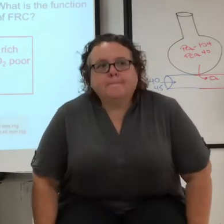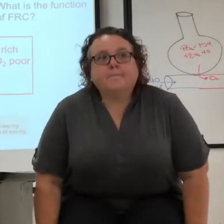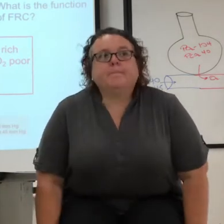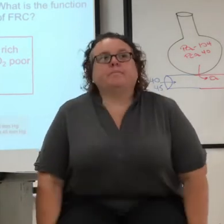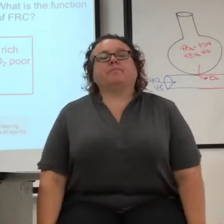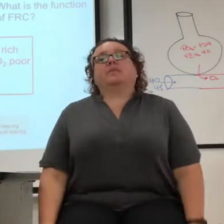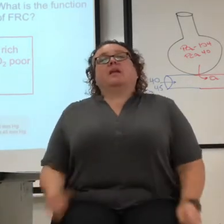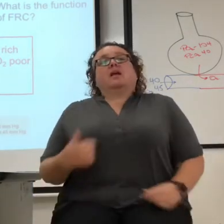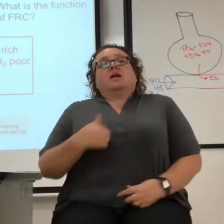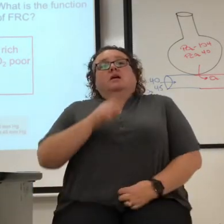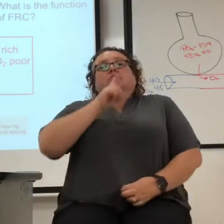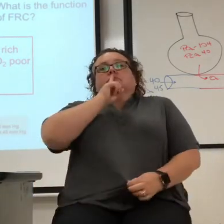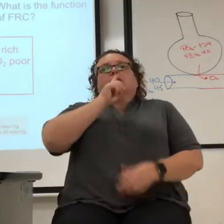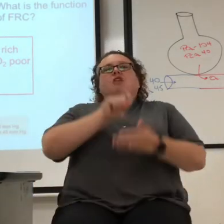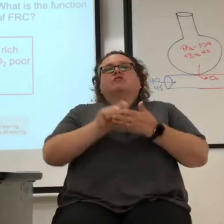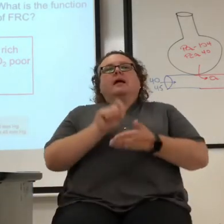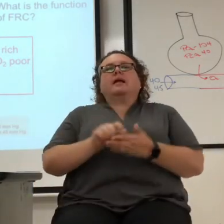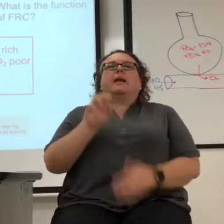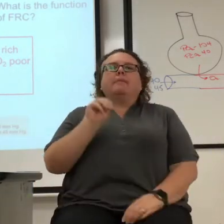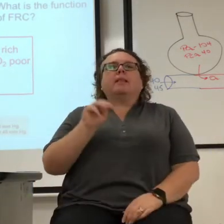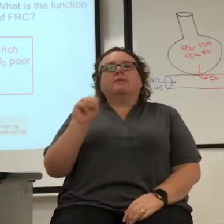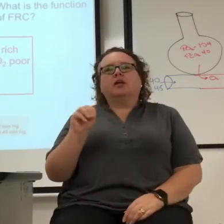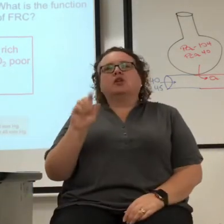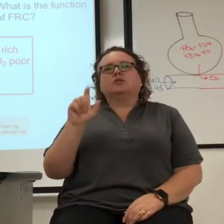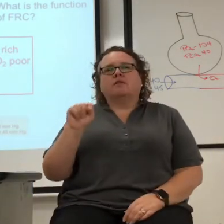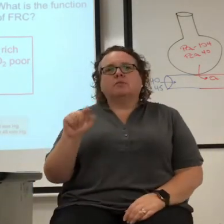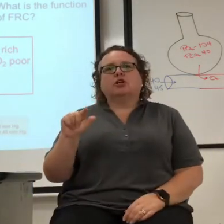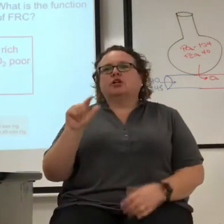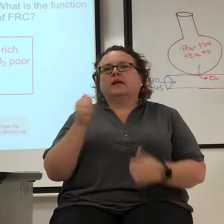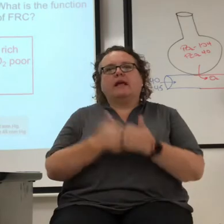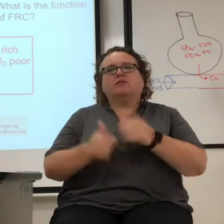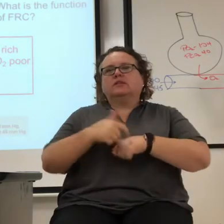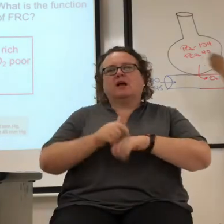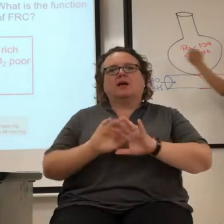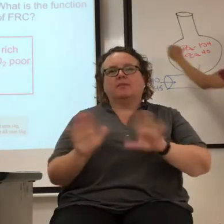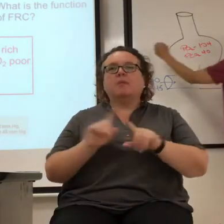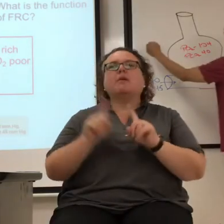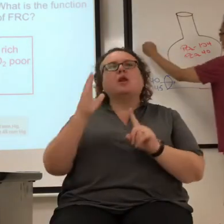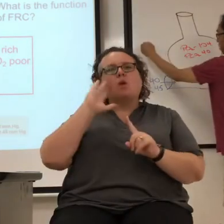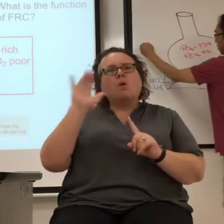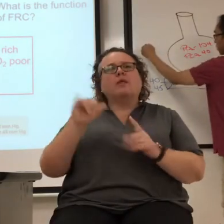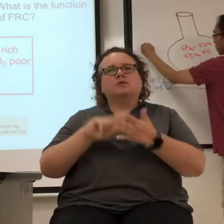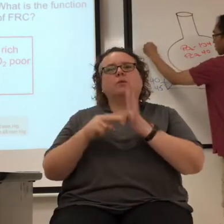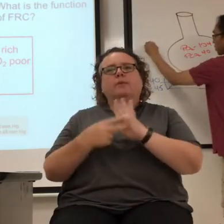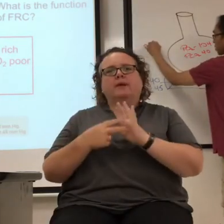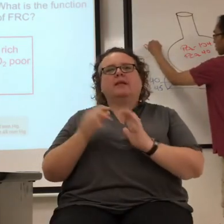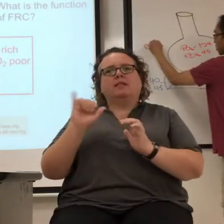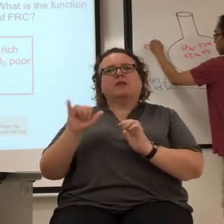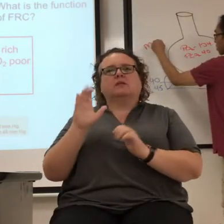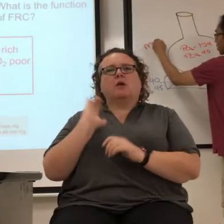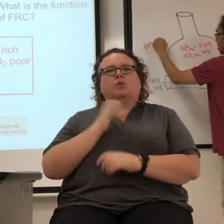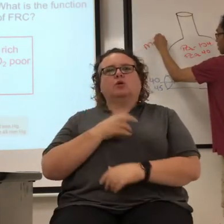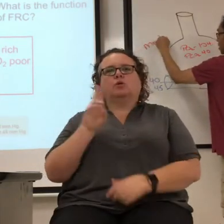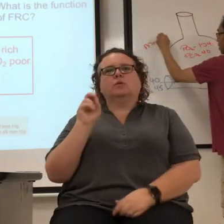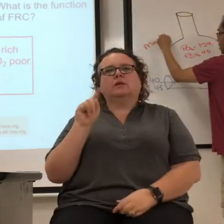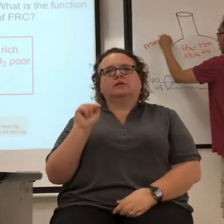And I'm not writing millimeters of mercury every single time, but know that those are the units we're talking about here.